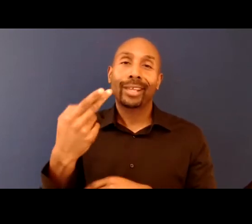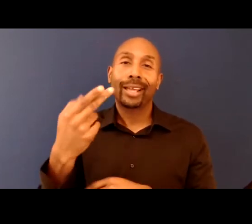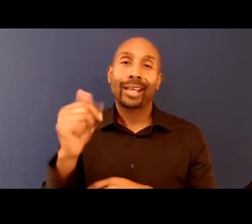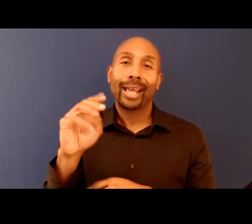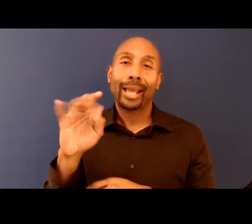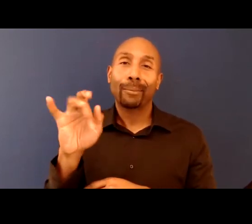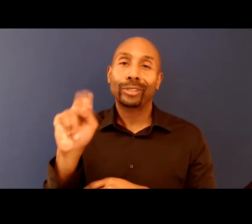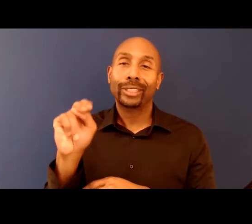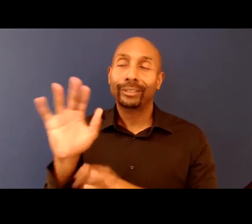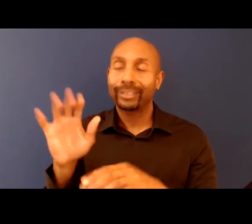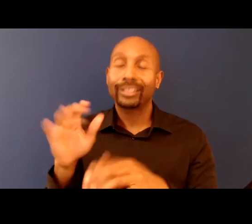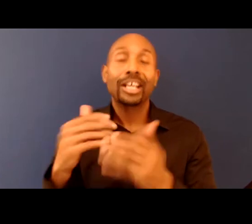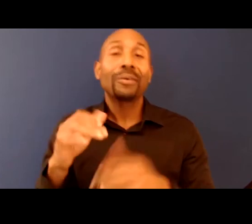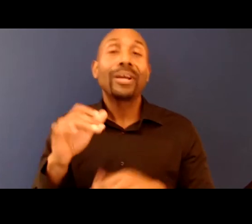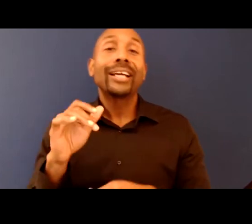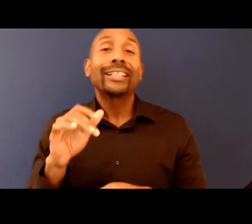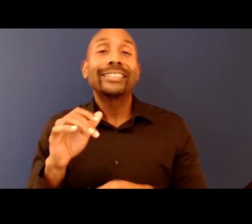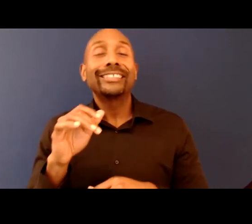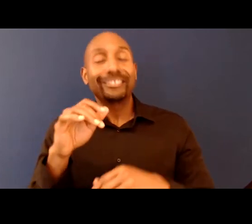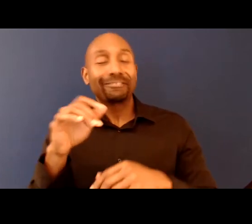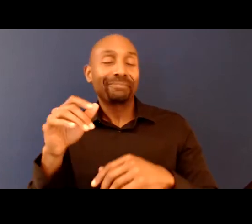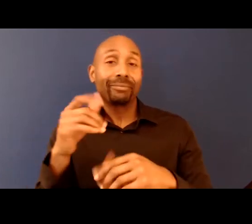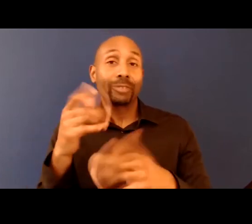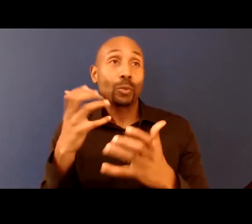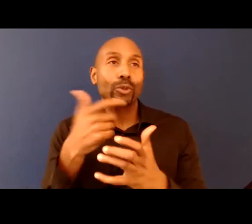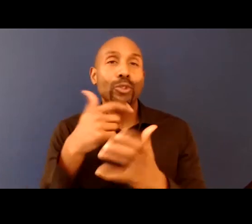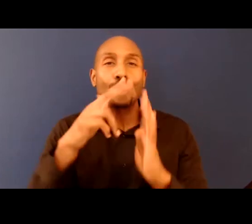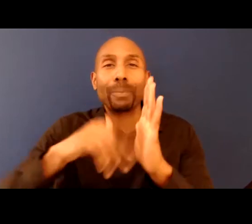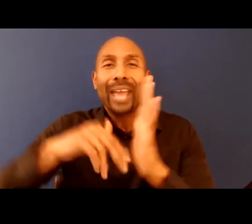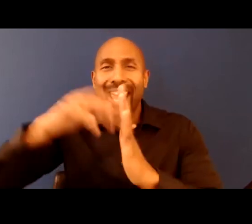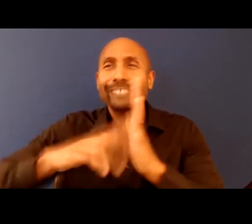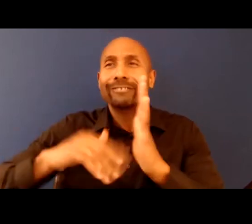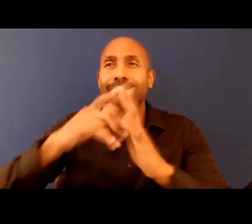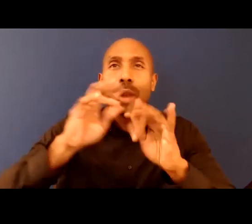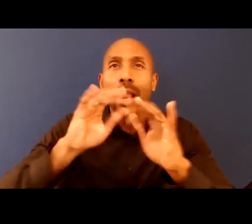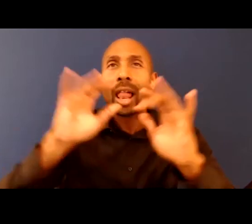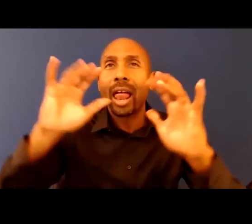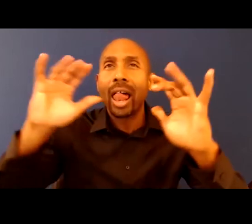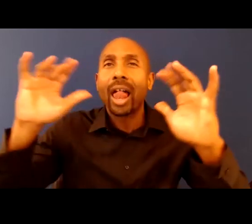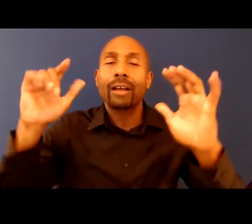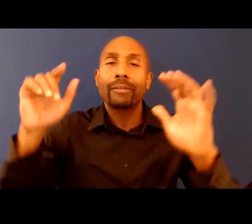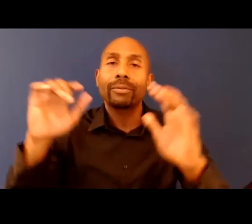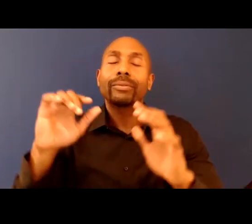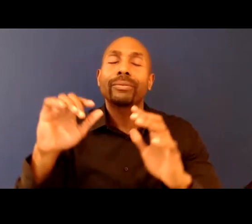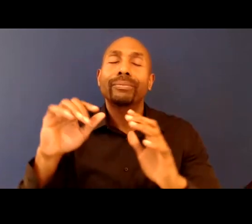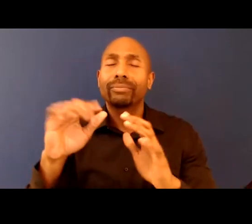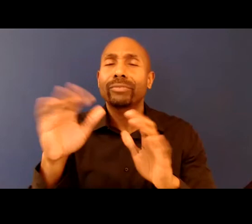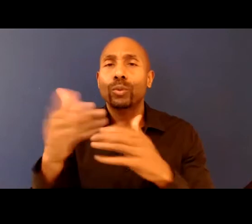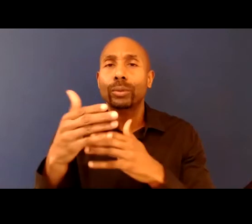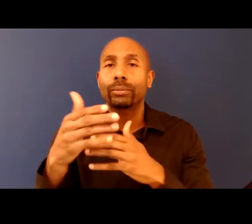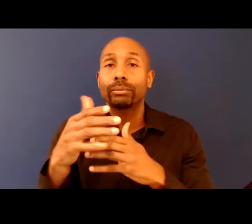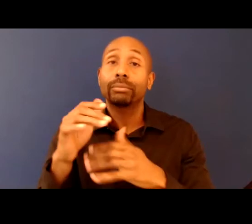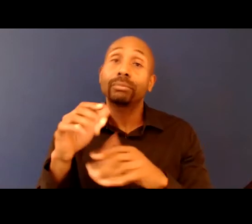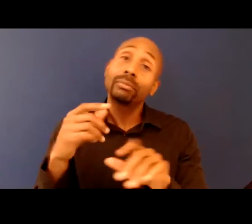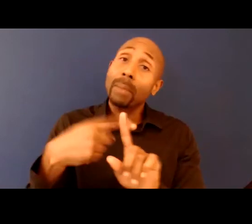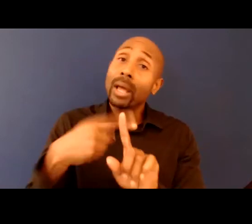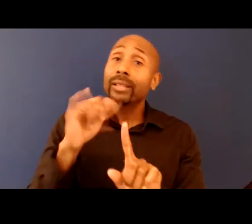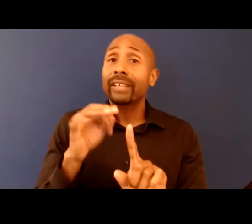and you physically want to paint this, you can totally do that. That would be